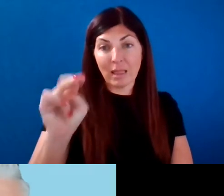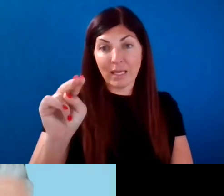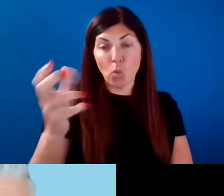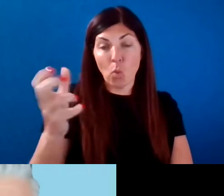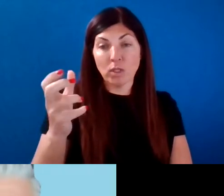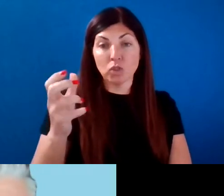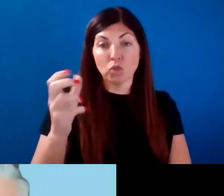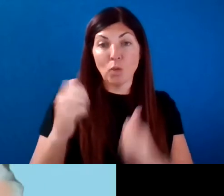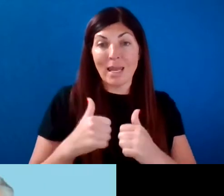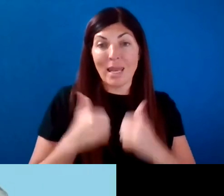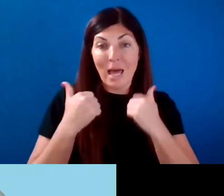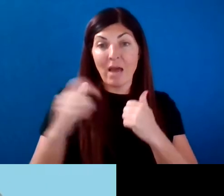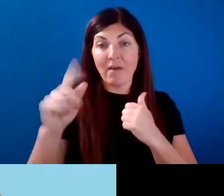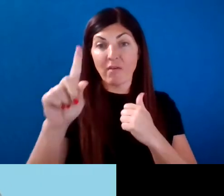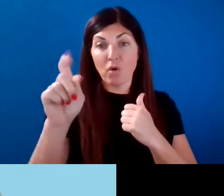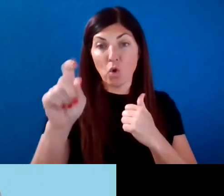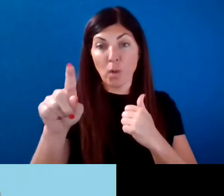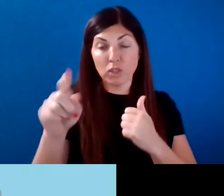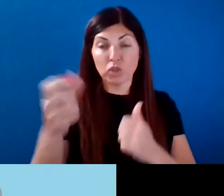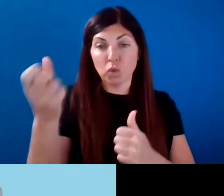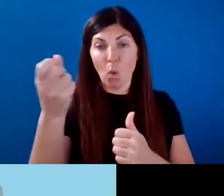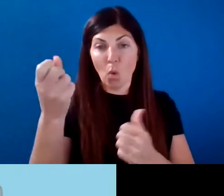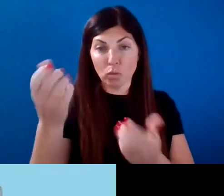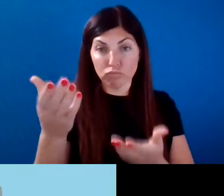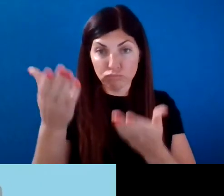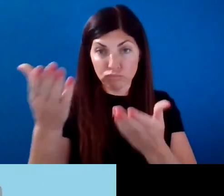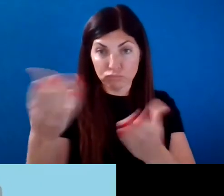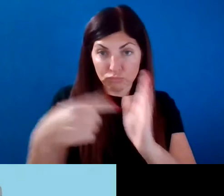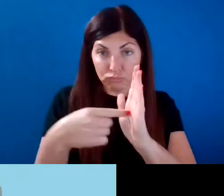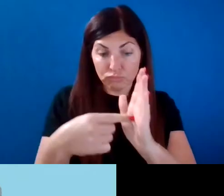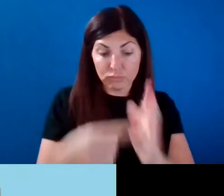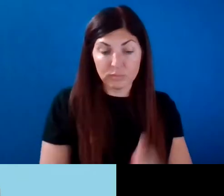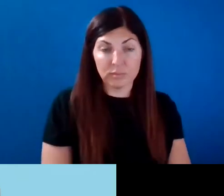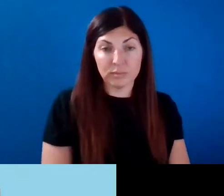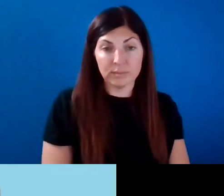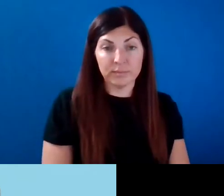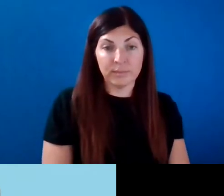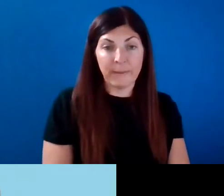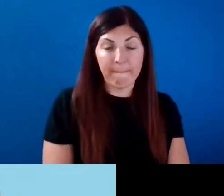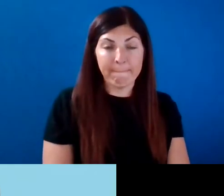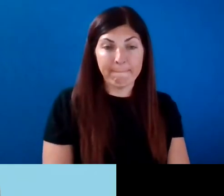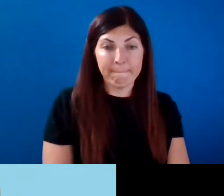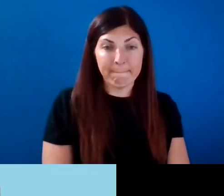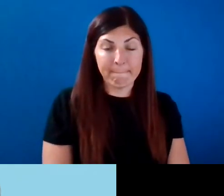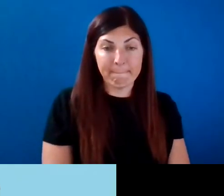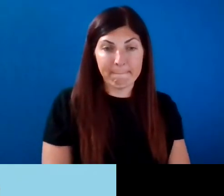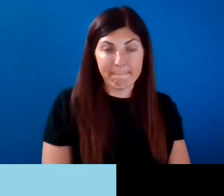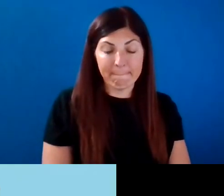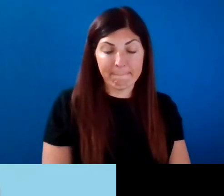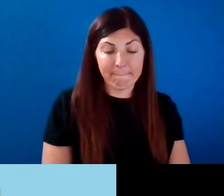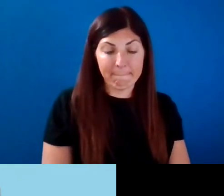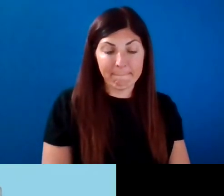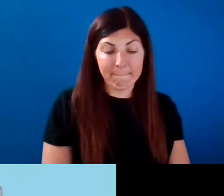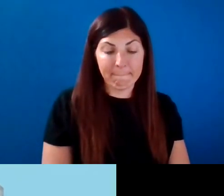live. So I am promoting her to become a panelist.